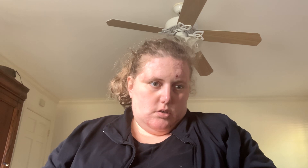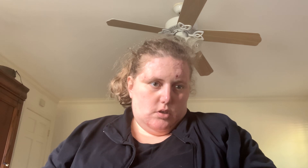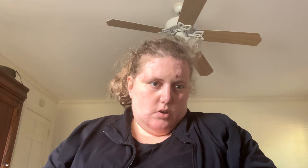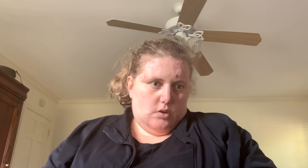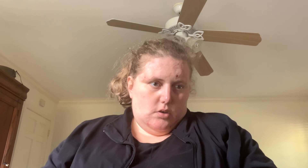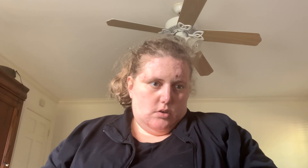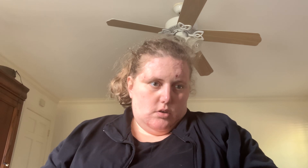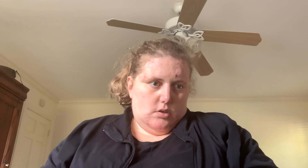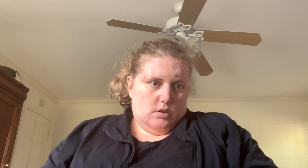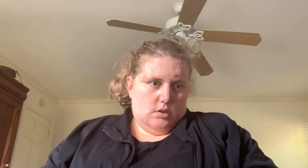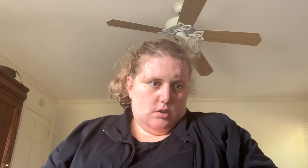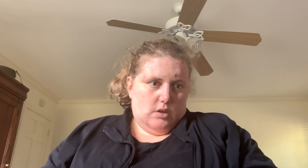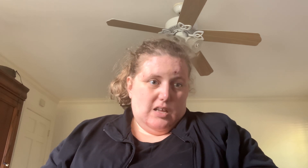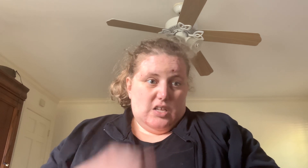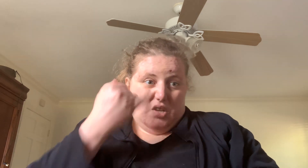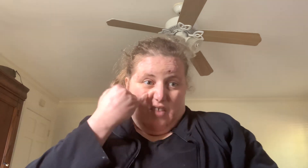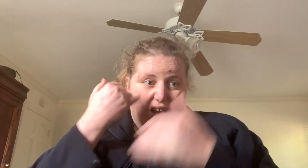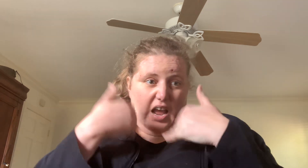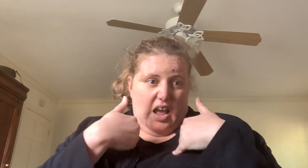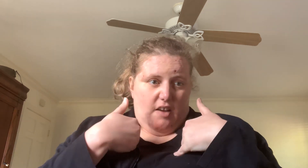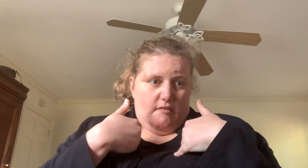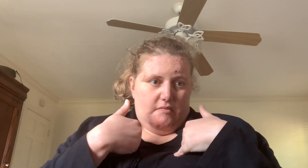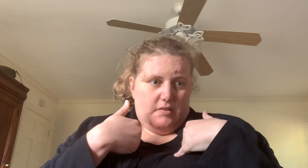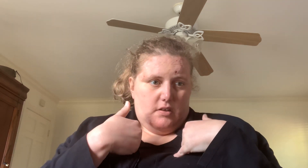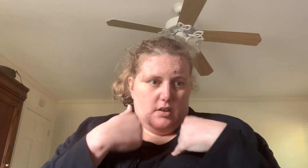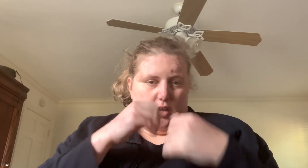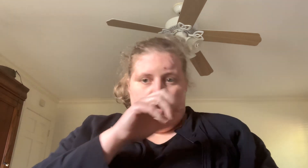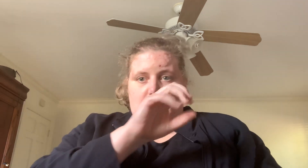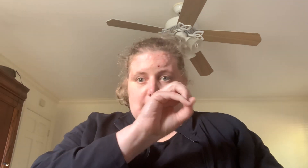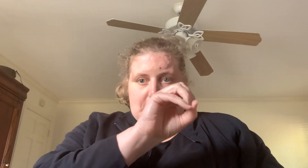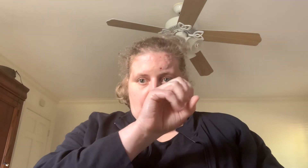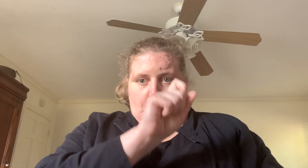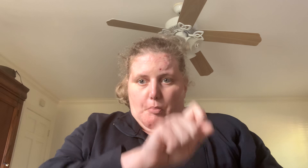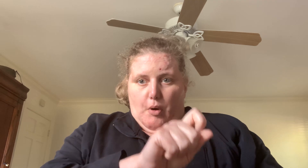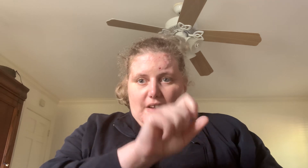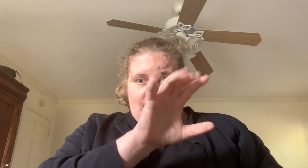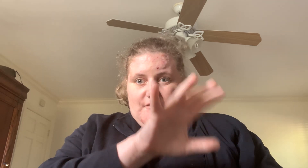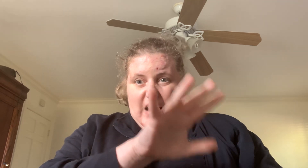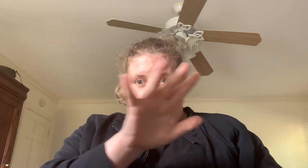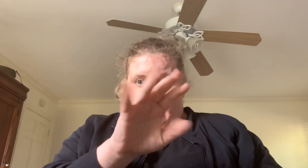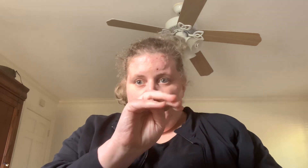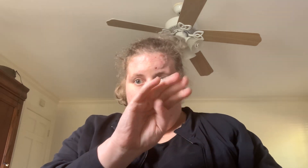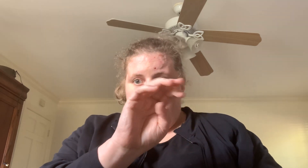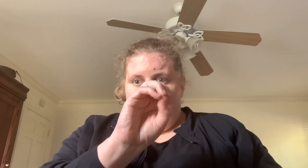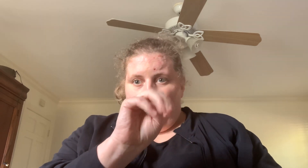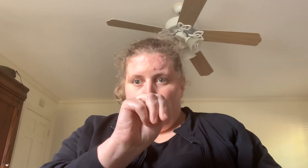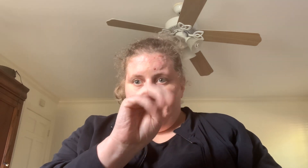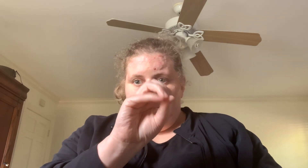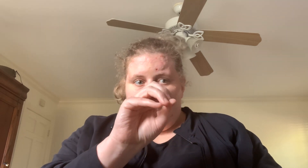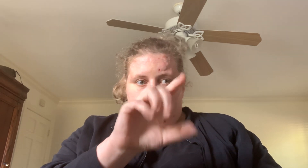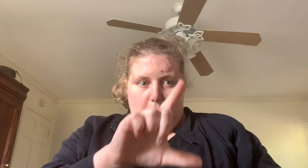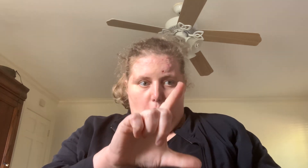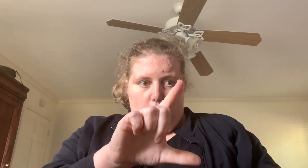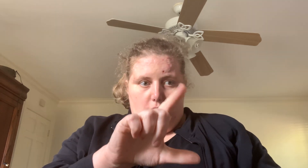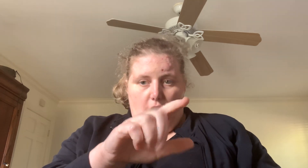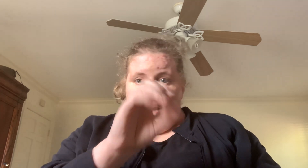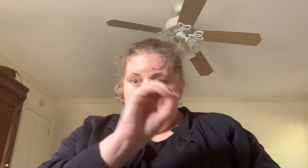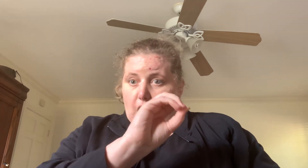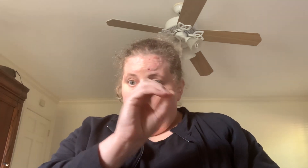found out that if I have 0.55 moles of oxygen, I will produce 1.1 moles of water. Now